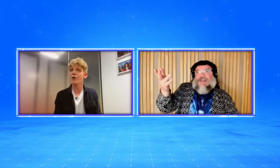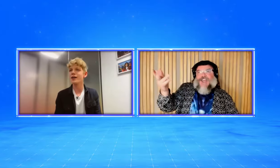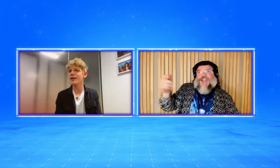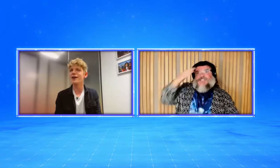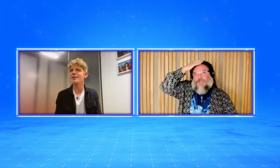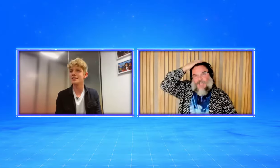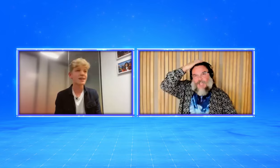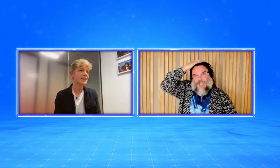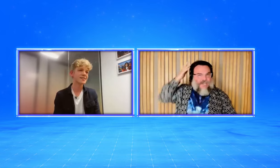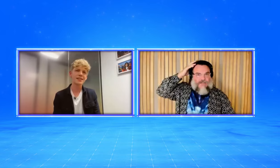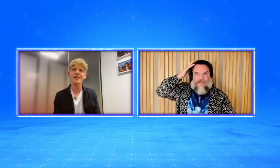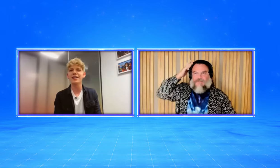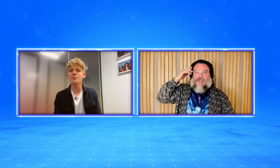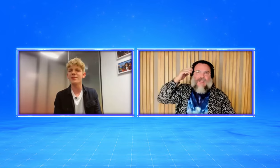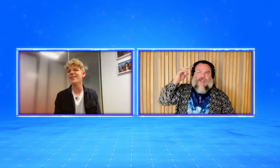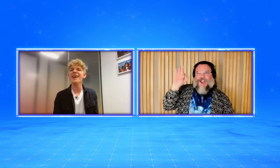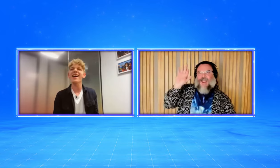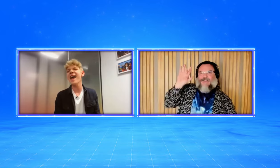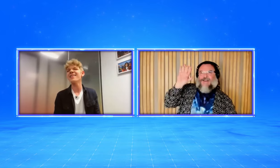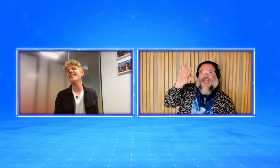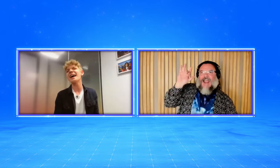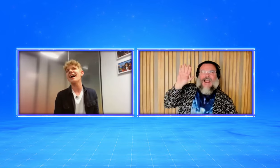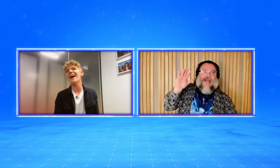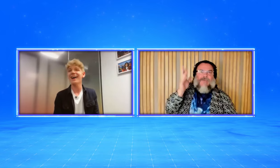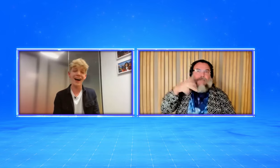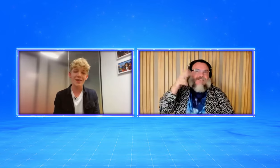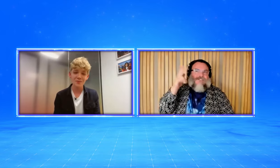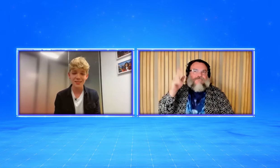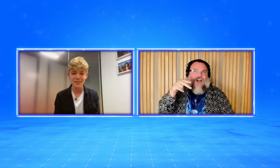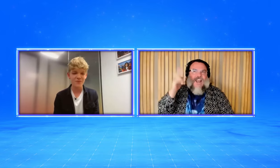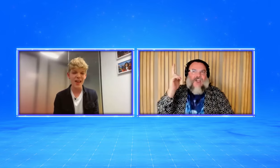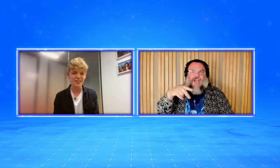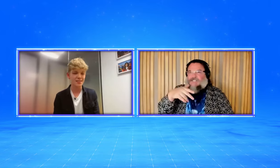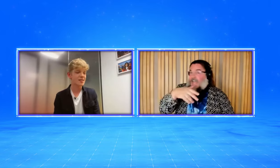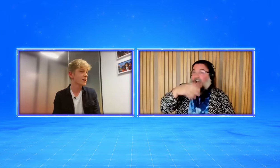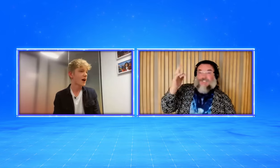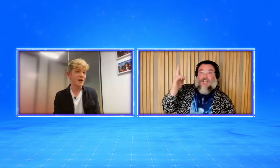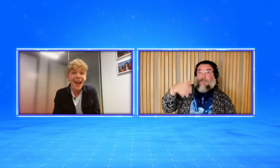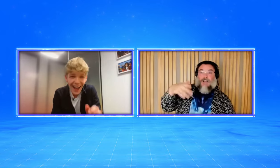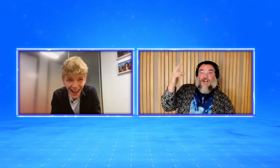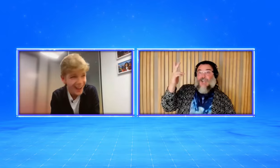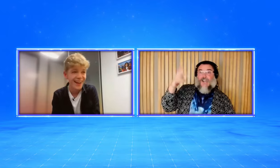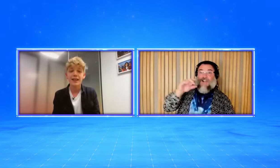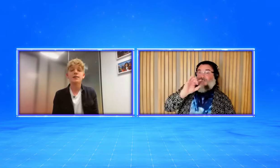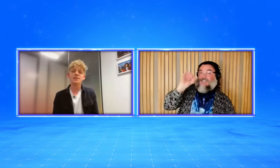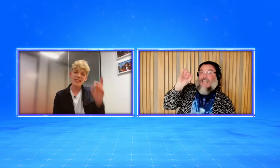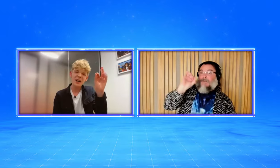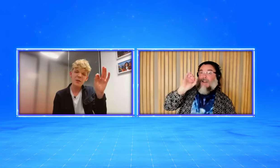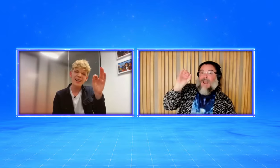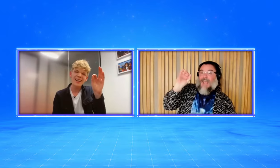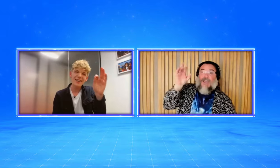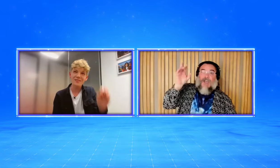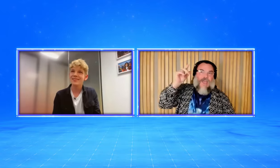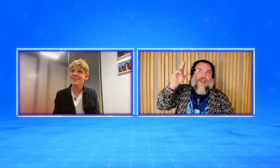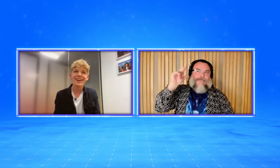love on the list is giving me and I messed up the lyrics. I still believe, still